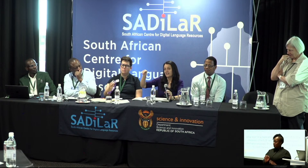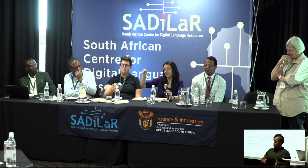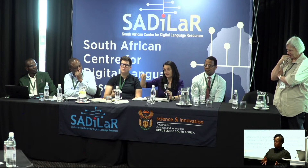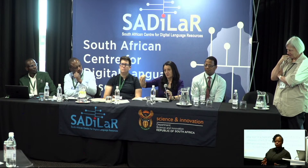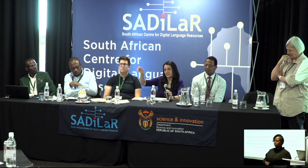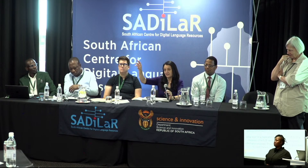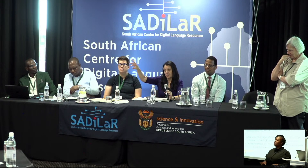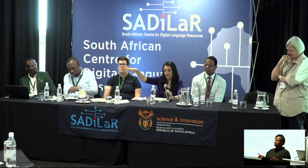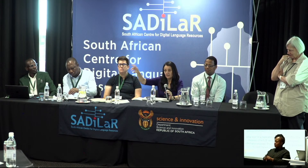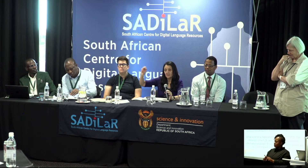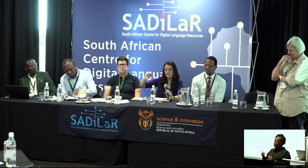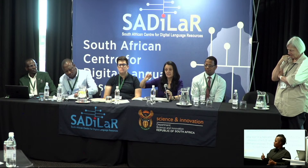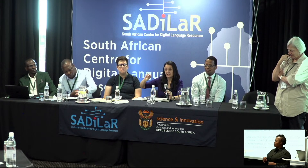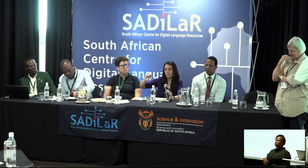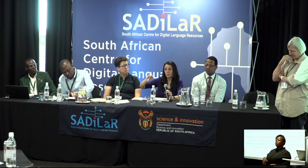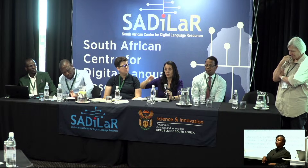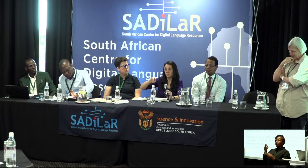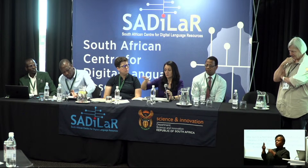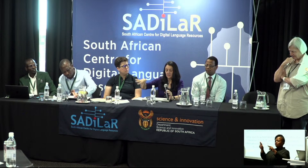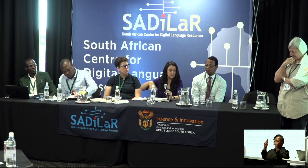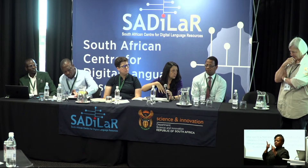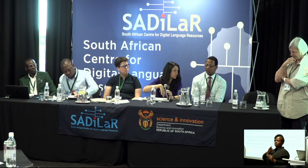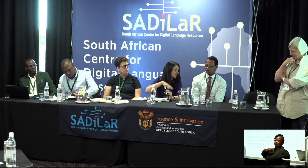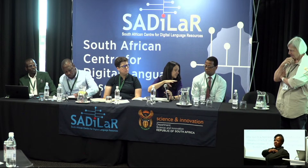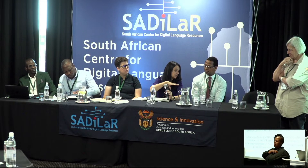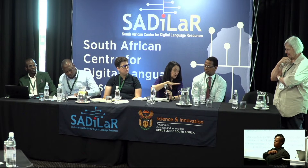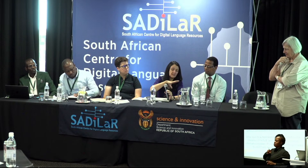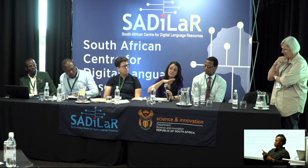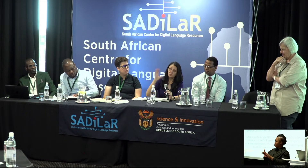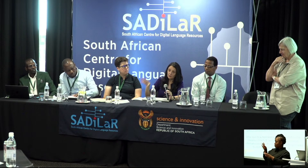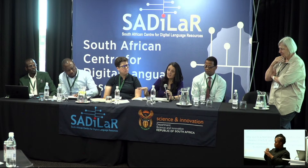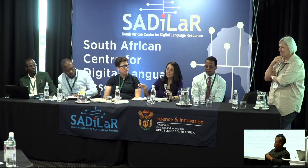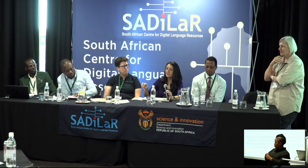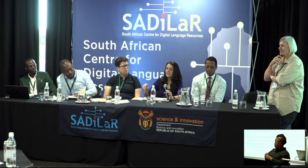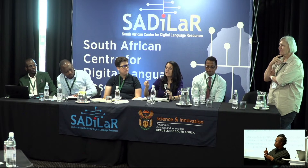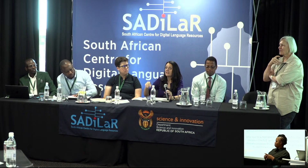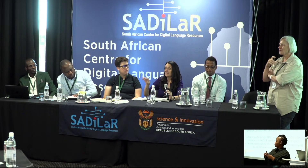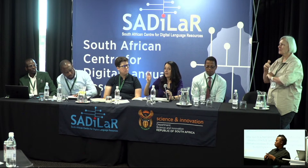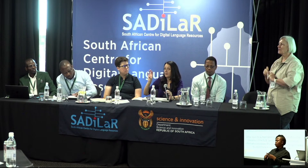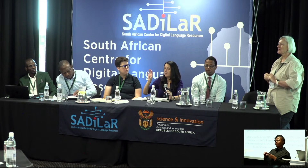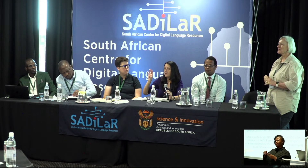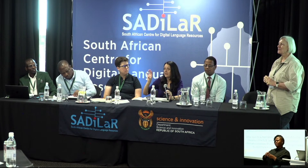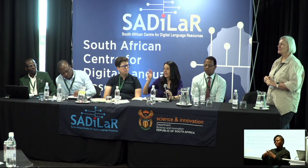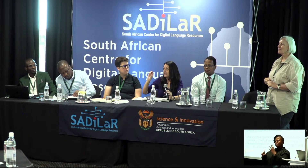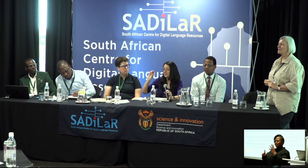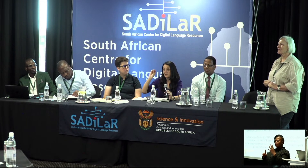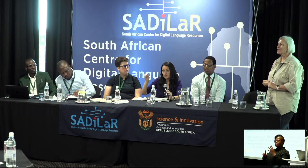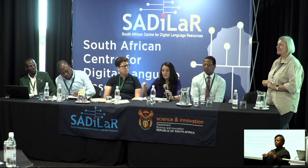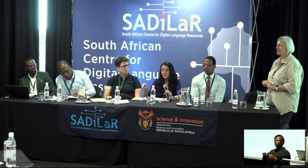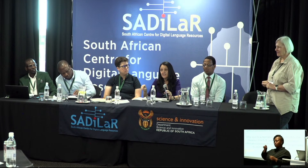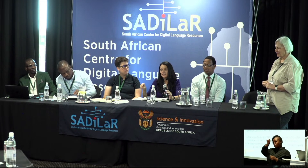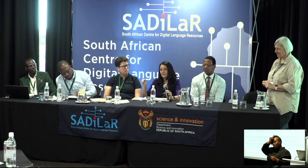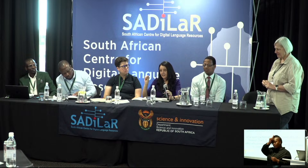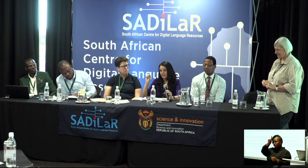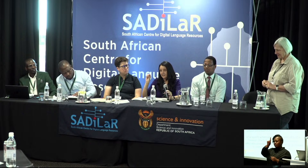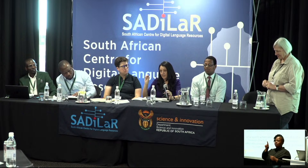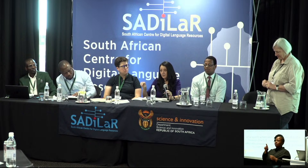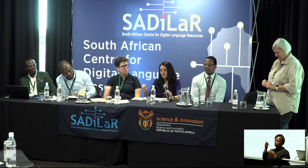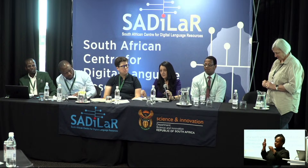why the University of Salamanca is on board with this project, as well as Groningen, and